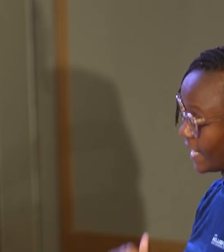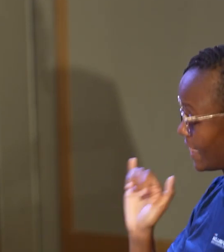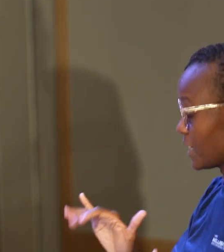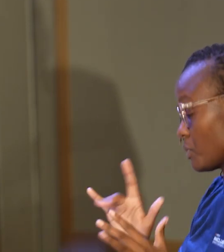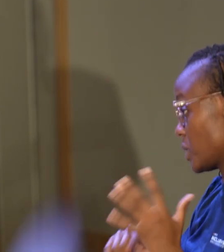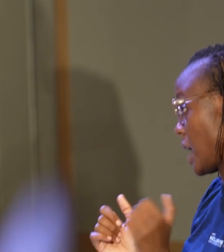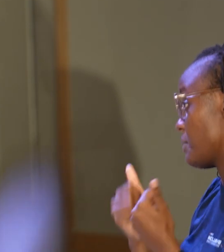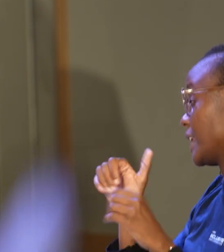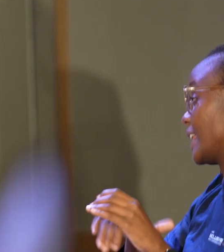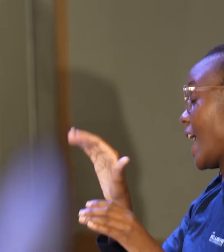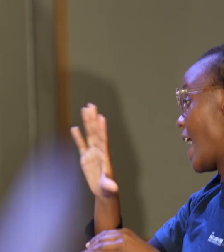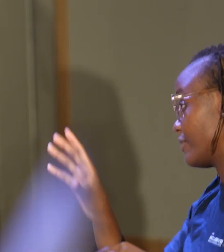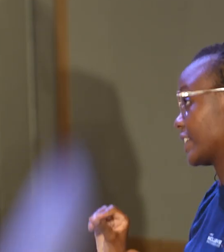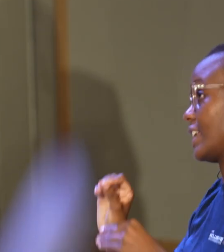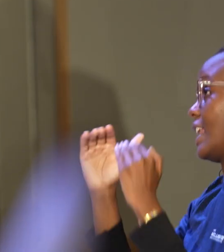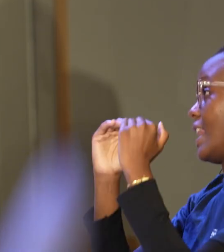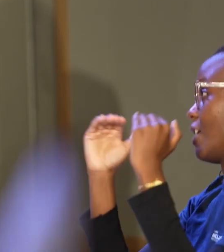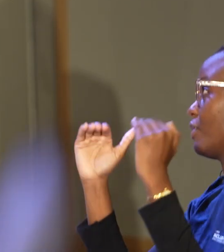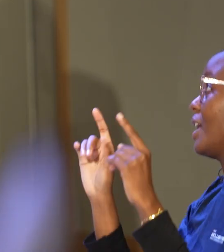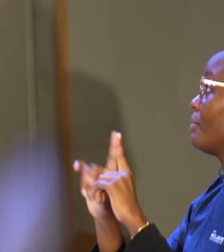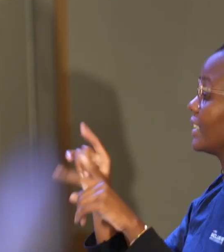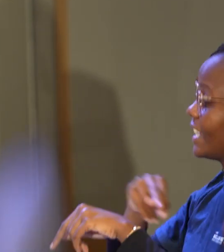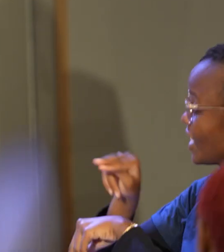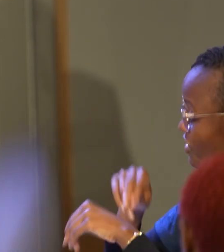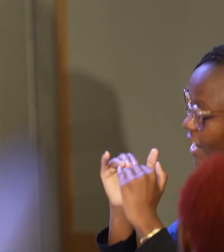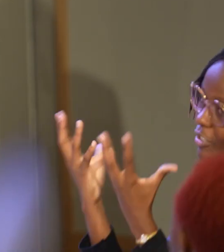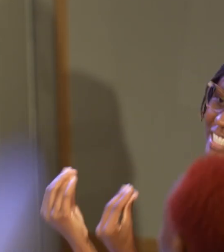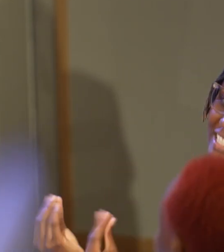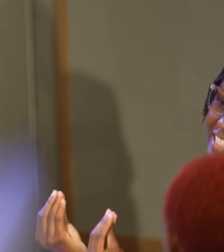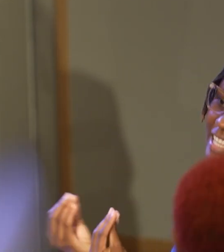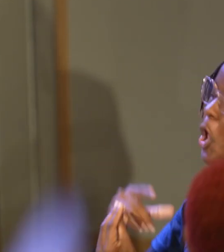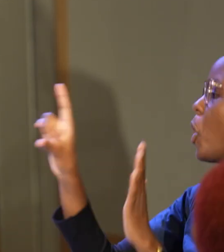the continental level. At the national level, it is easy. You have one legislative framework.